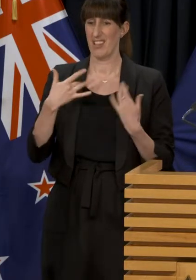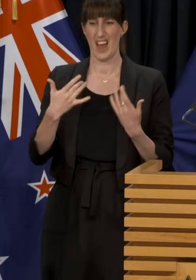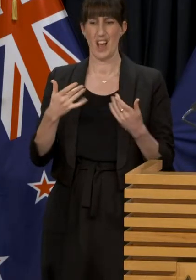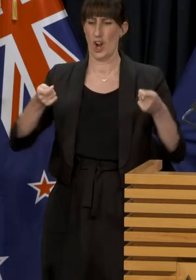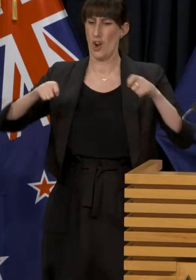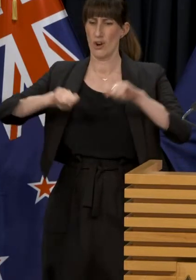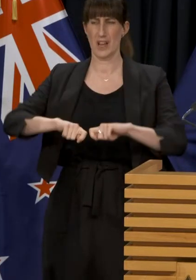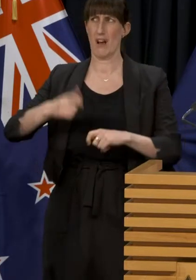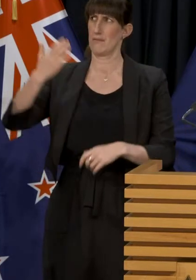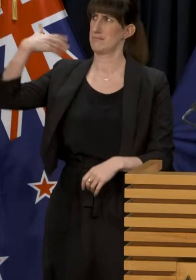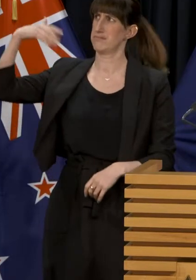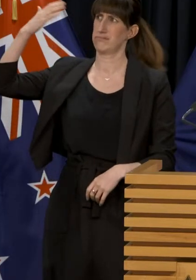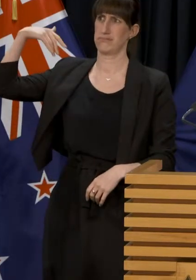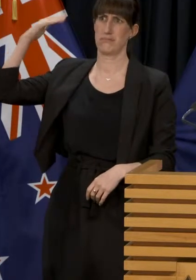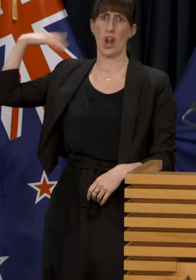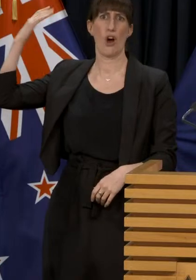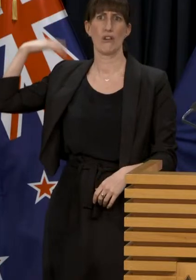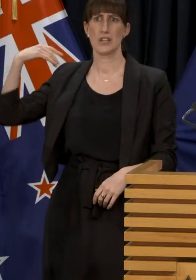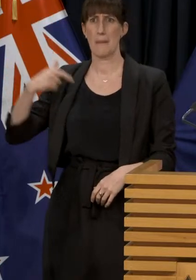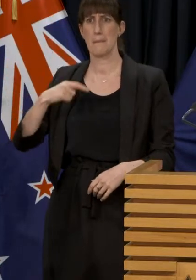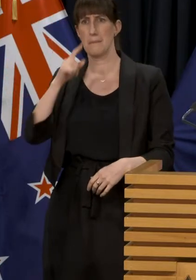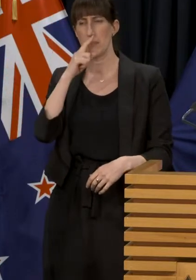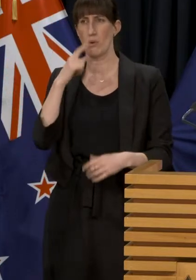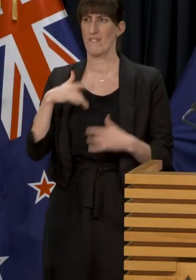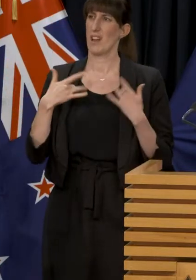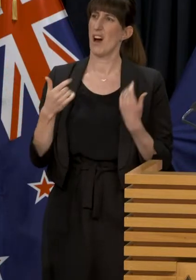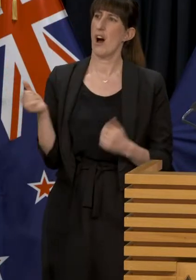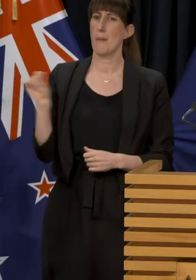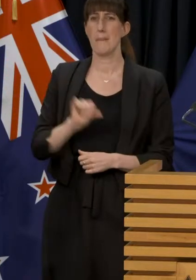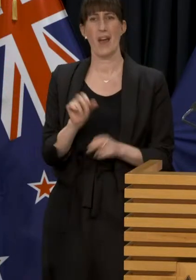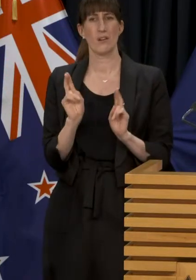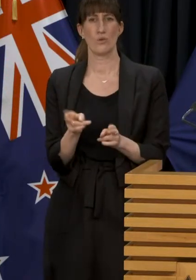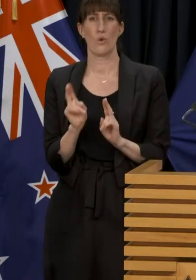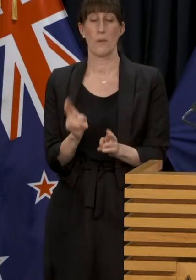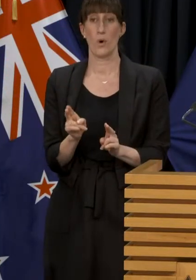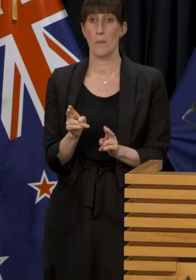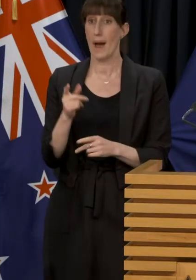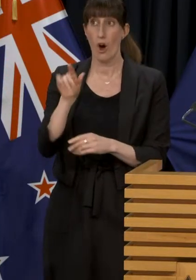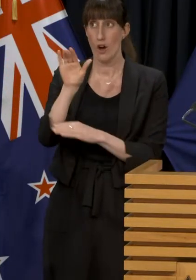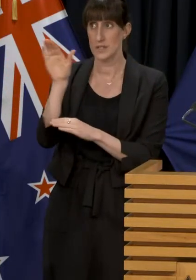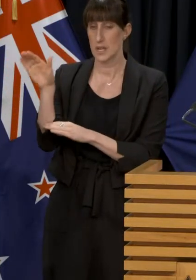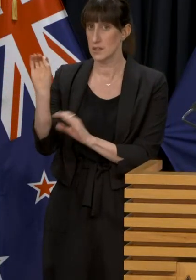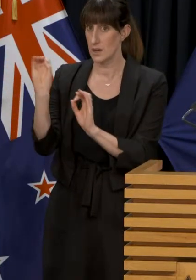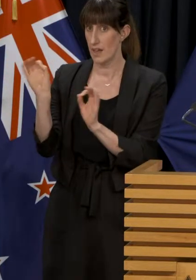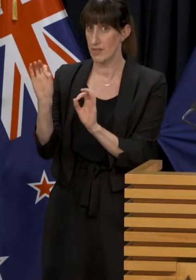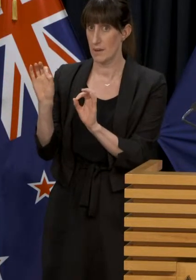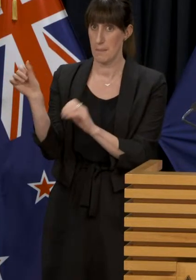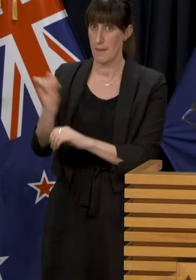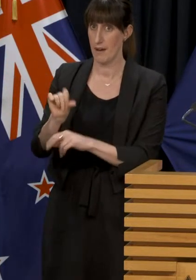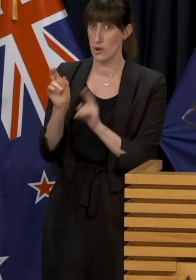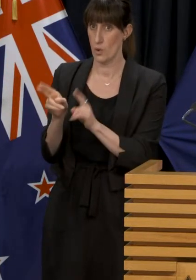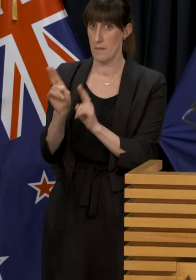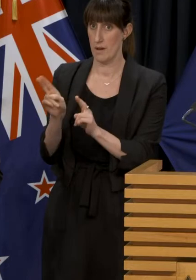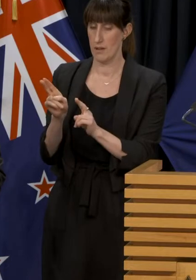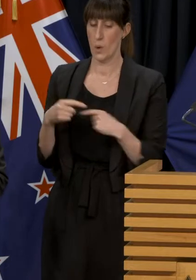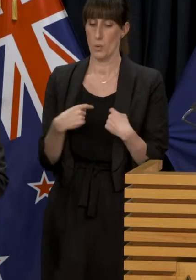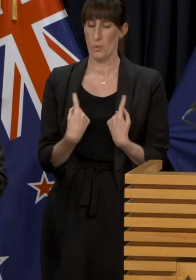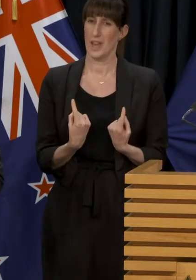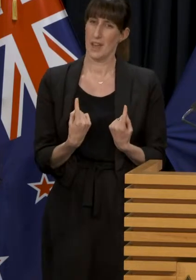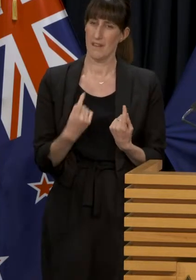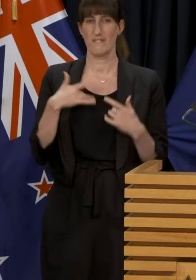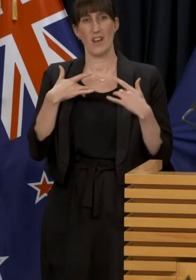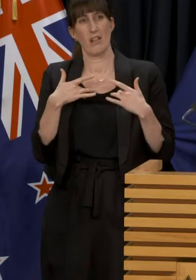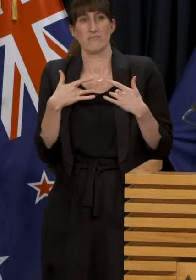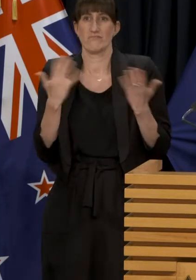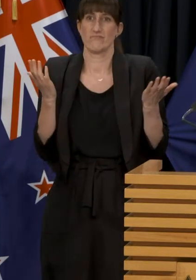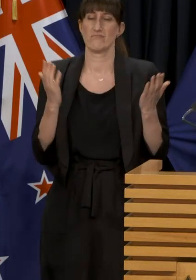ago now, and we're getting used to a sense of normality that few other countries around the world are enjoying at the moment. While that demonstrates our